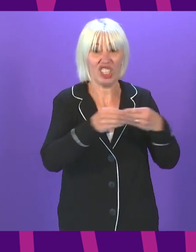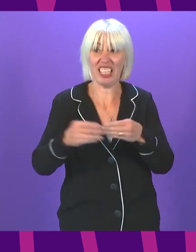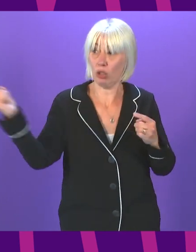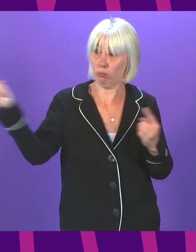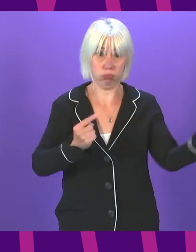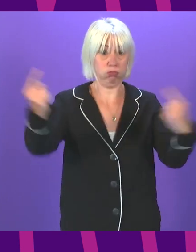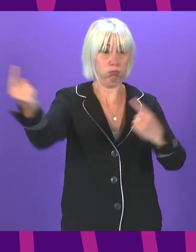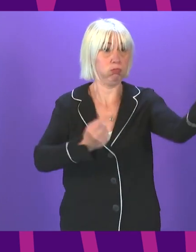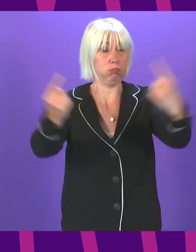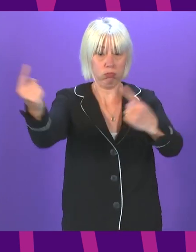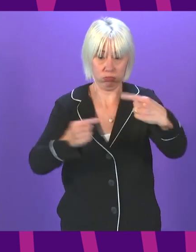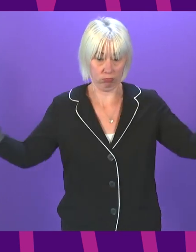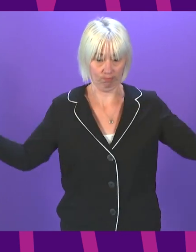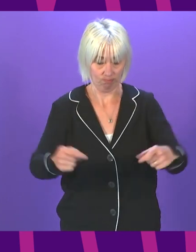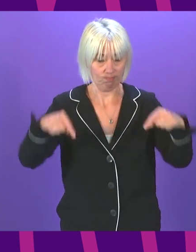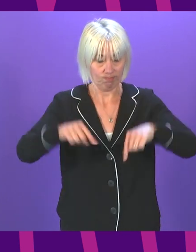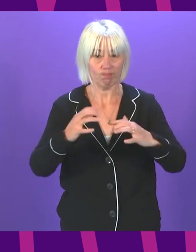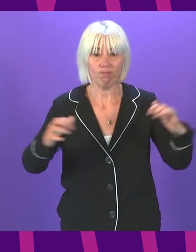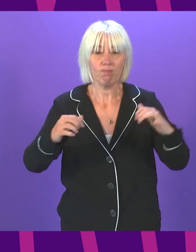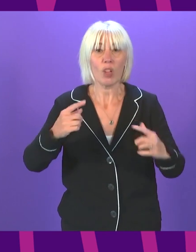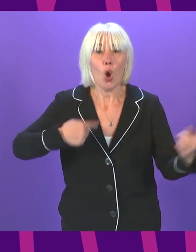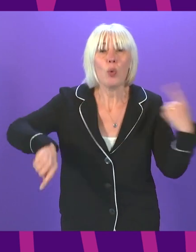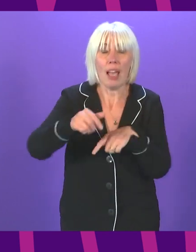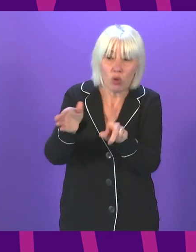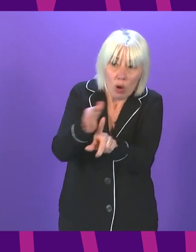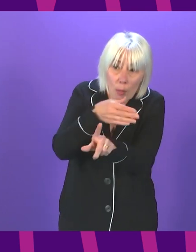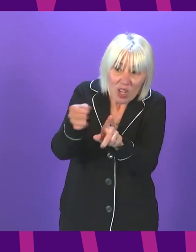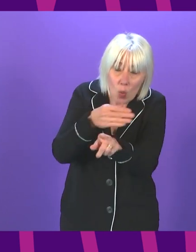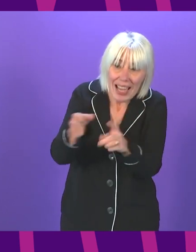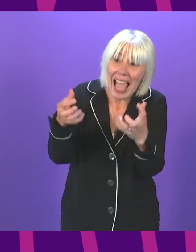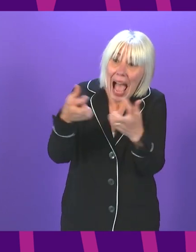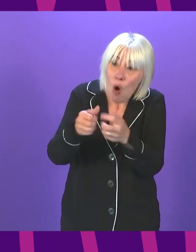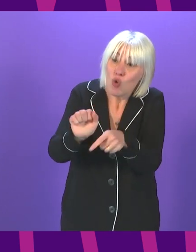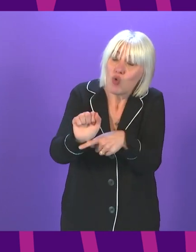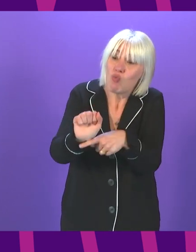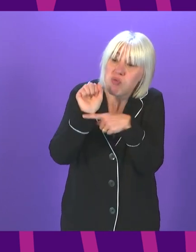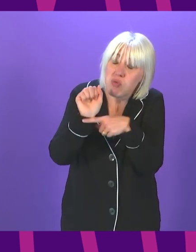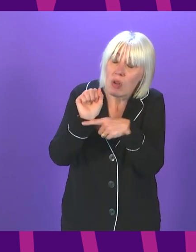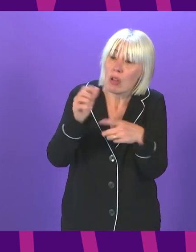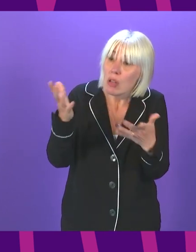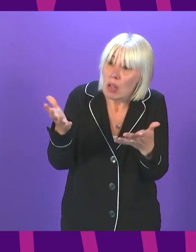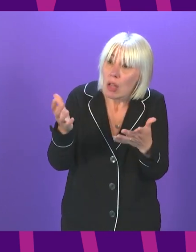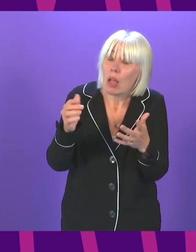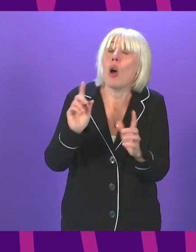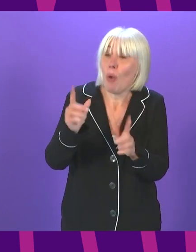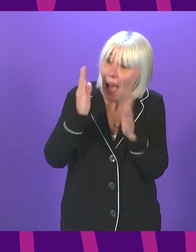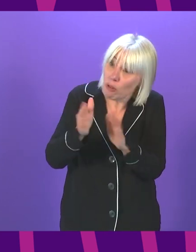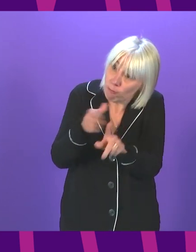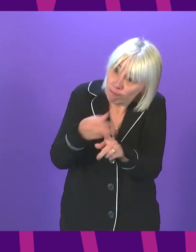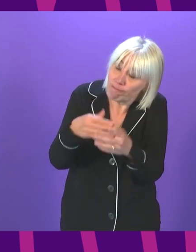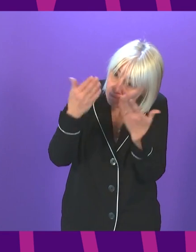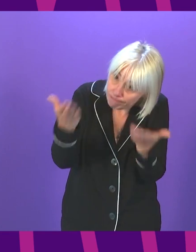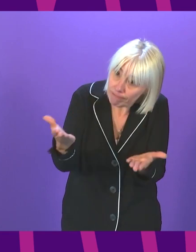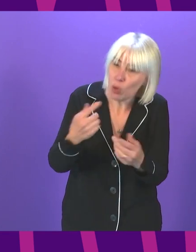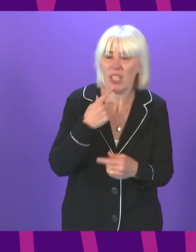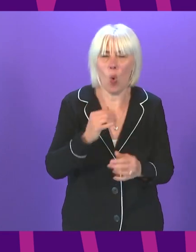and persuading people of what we need to do to avoid restrictions. So instead of simply, you know, going on